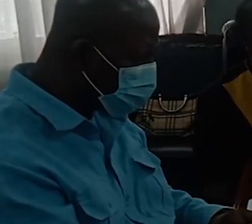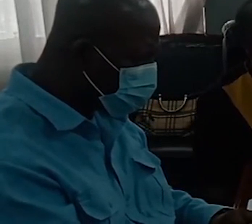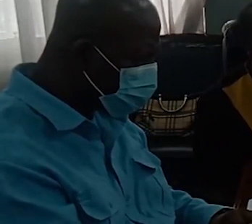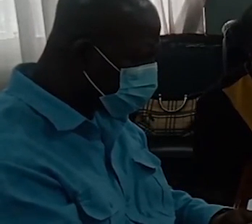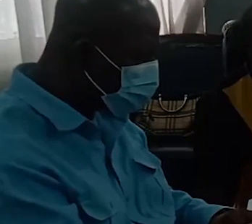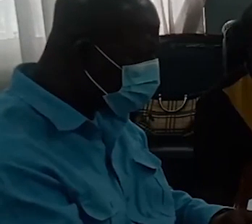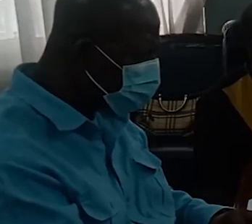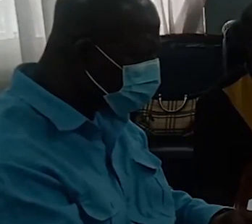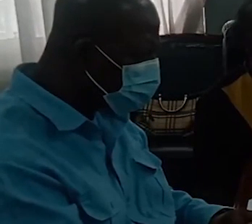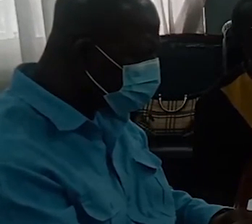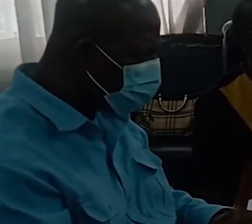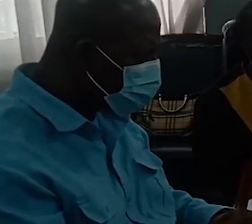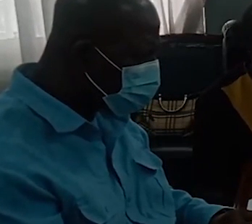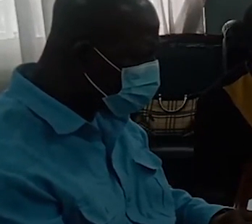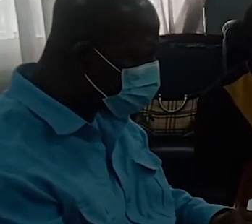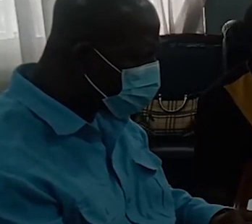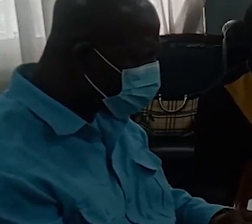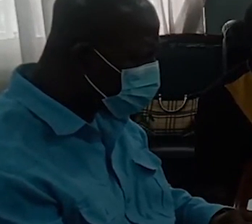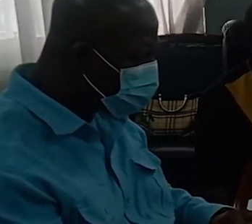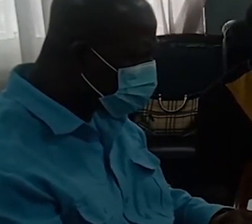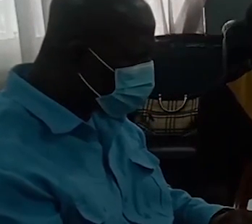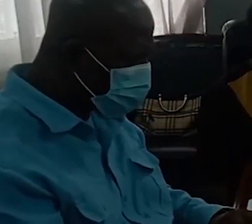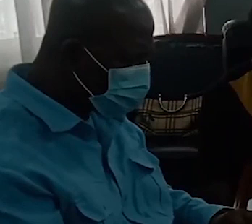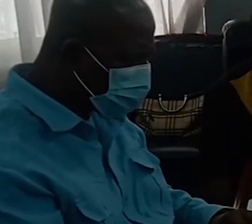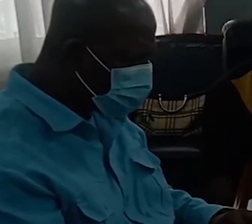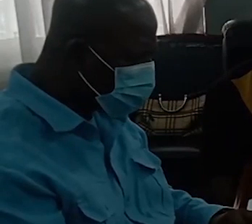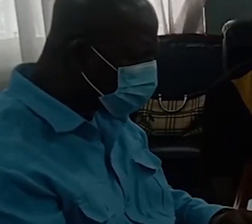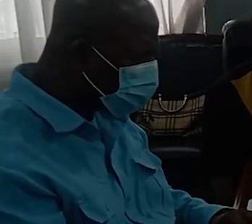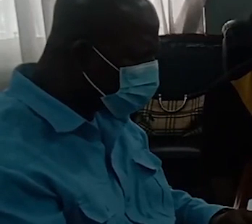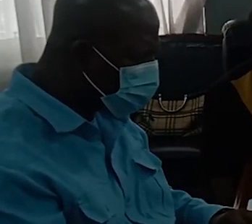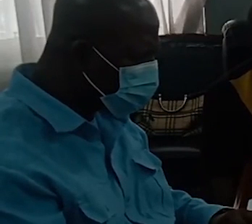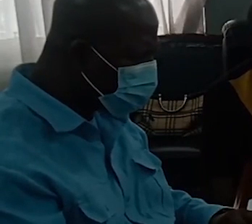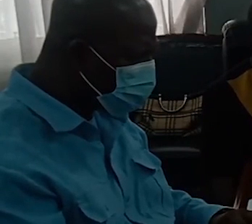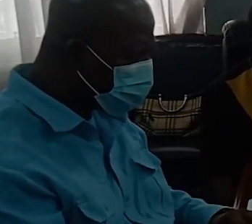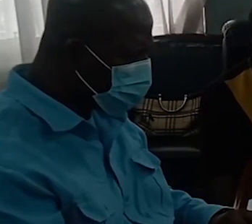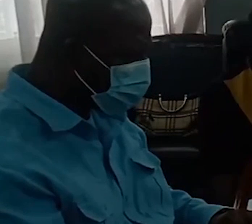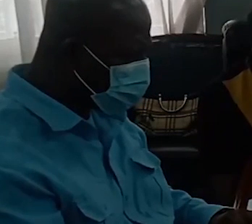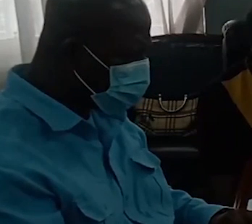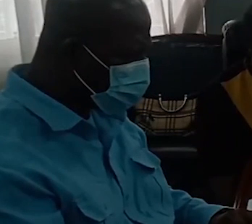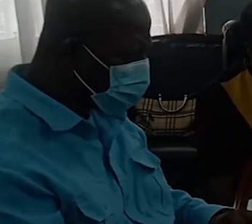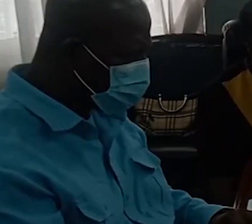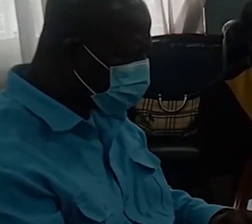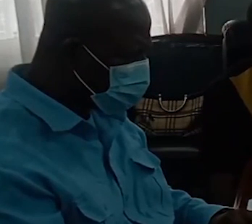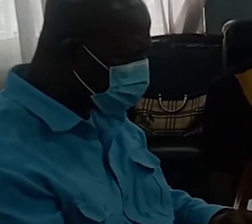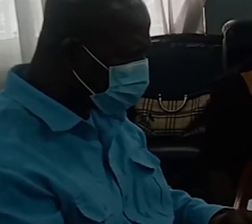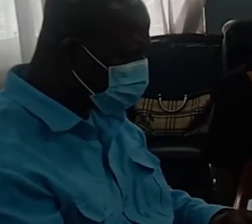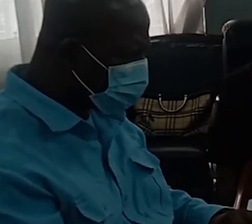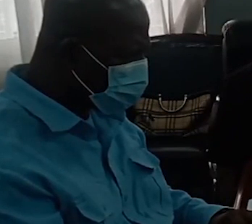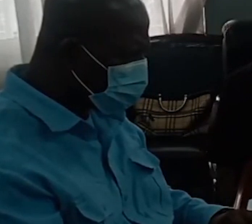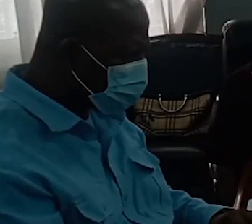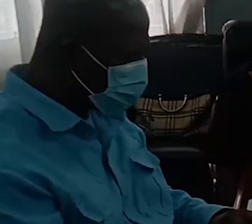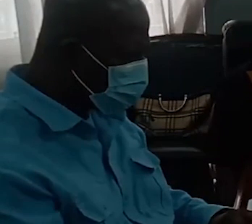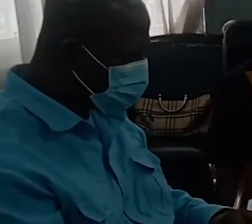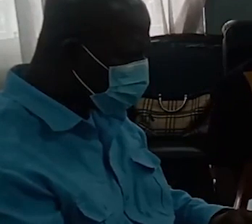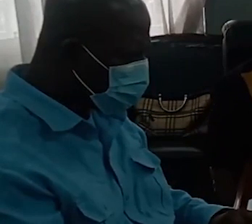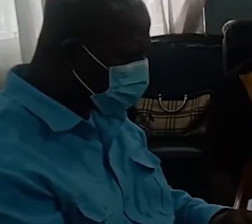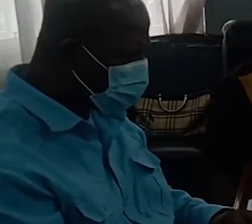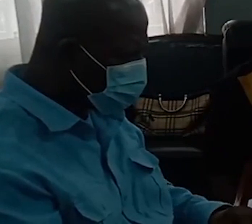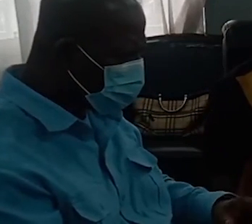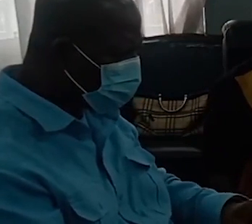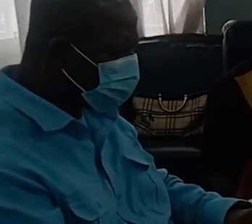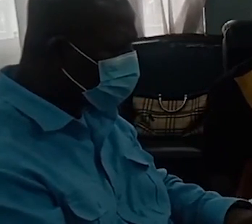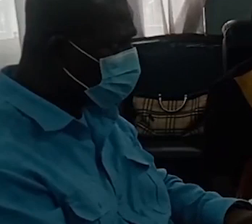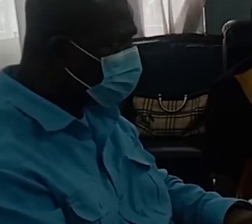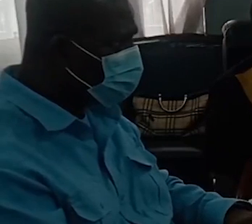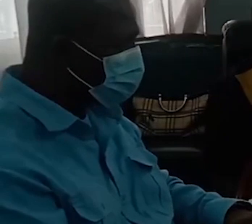of good consideration, perhaps. But as a response, we are also evaluating the range